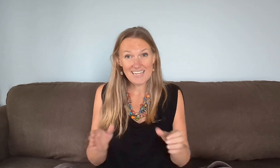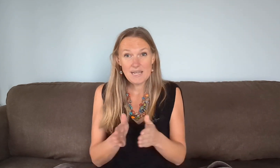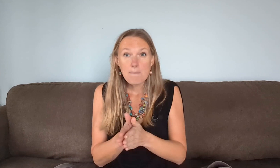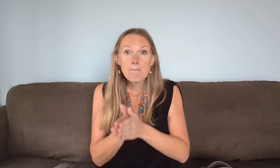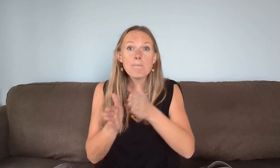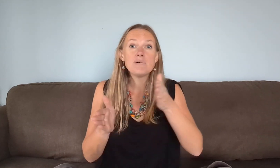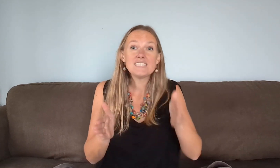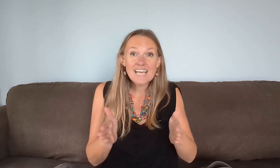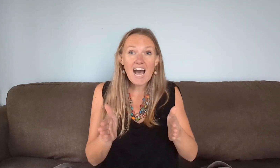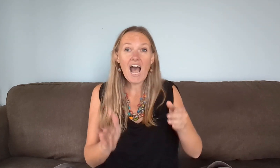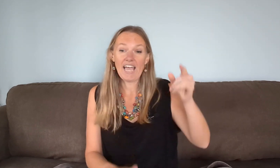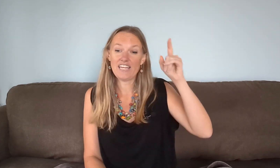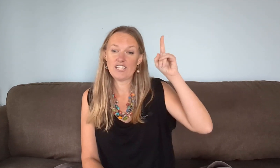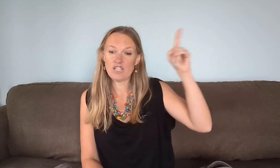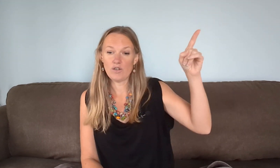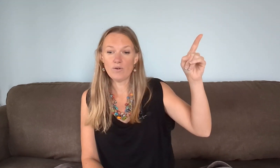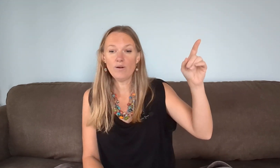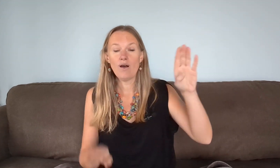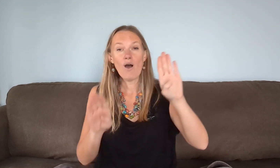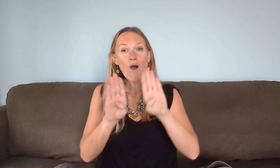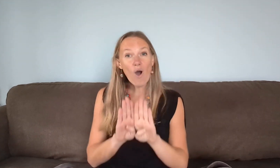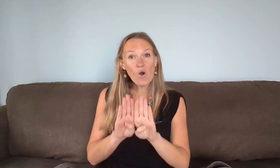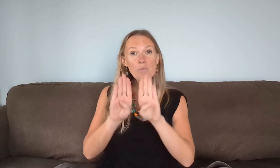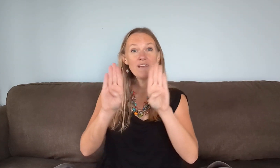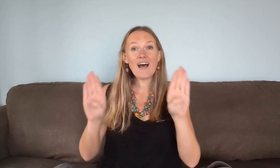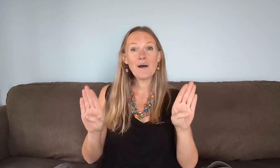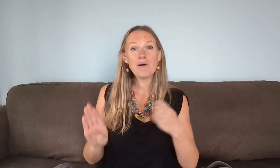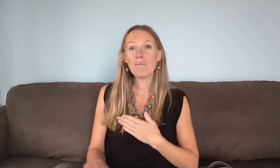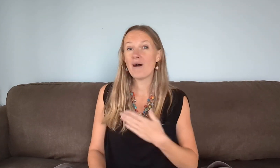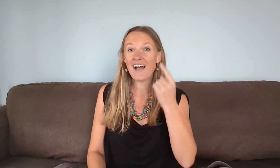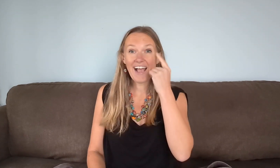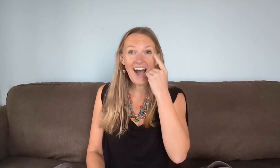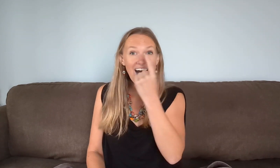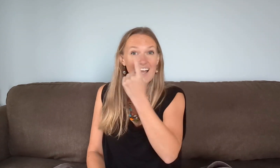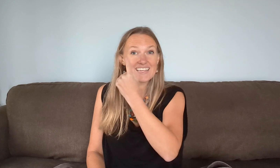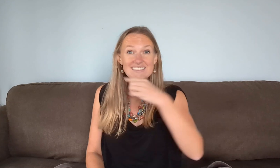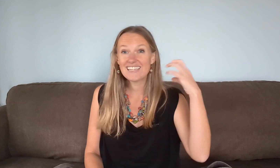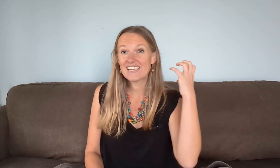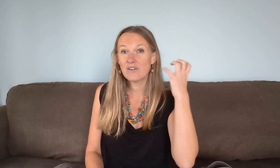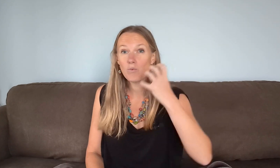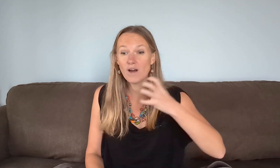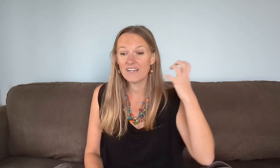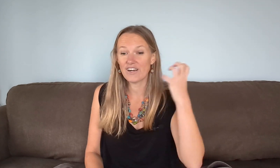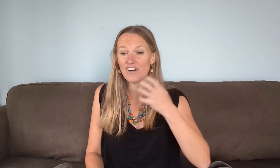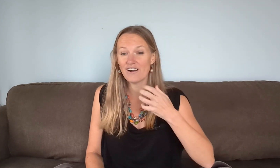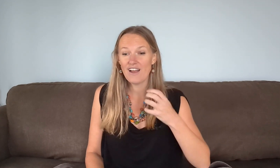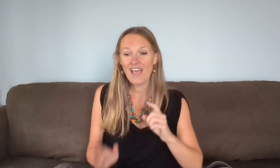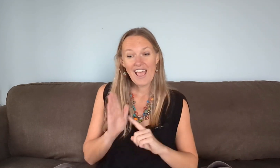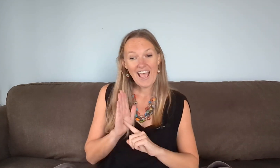none beside you. Open up my eyes in wonder